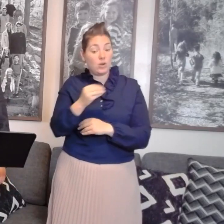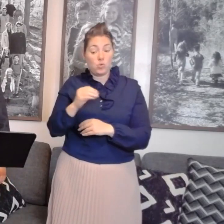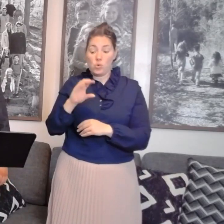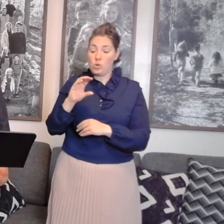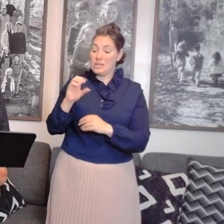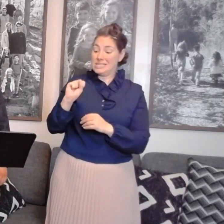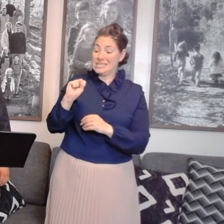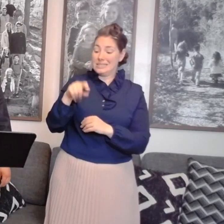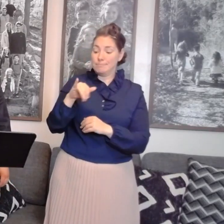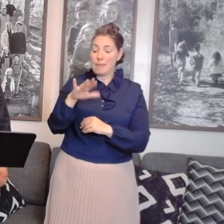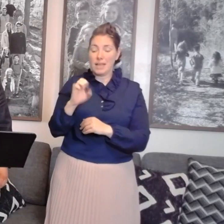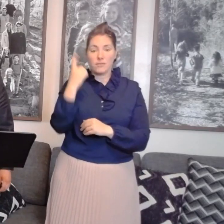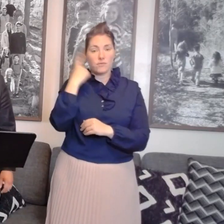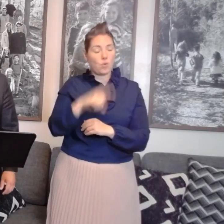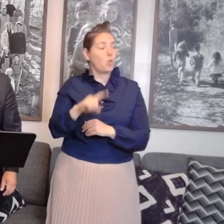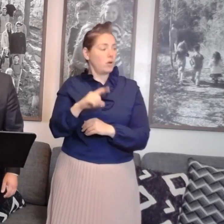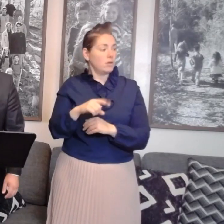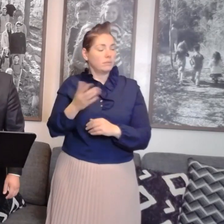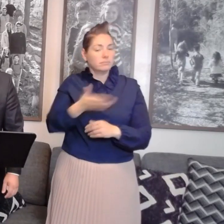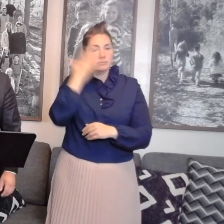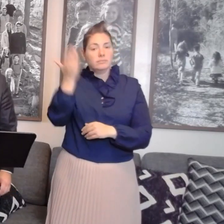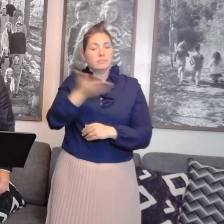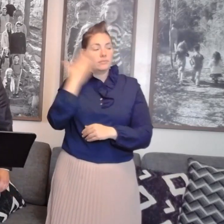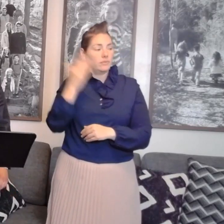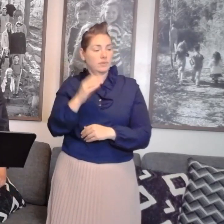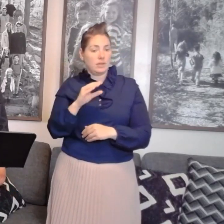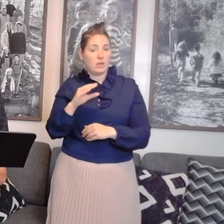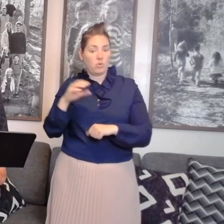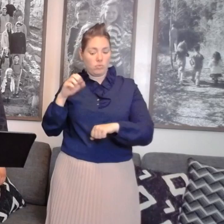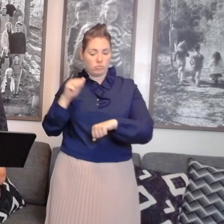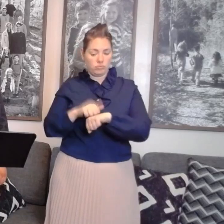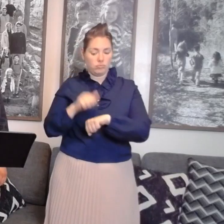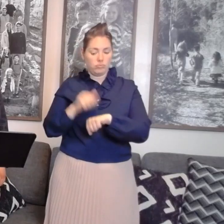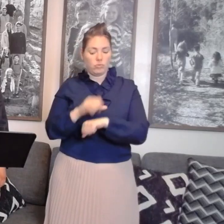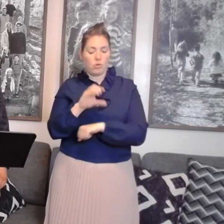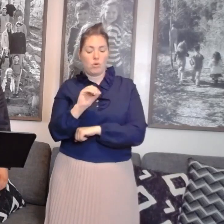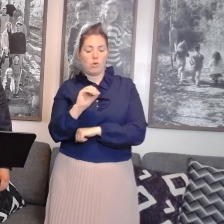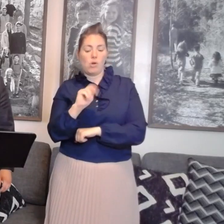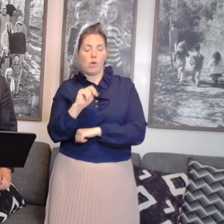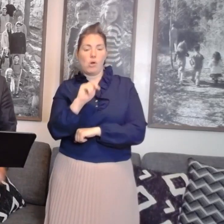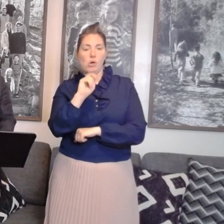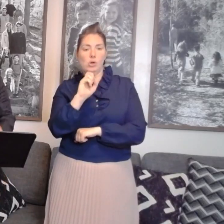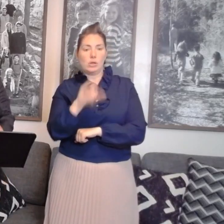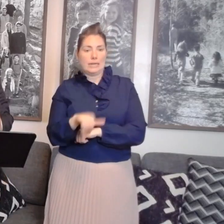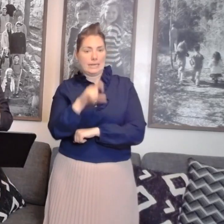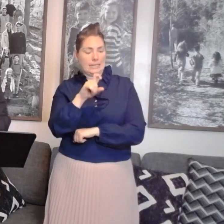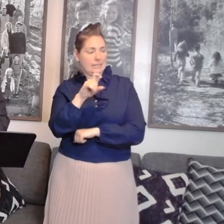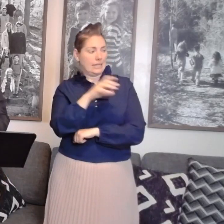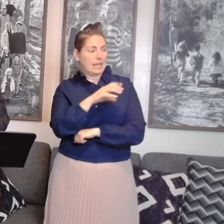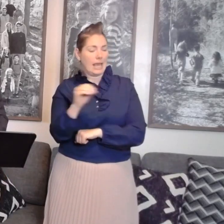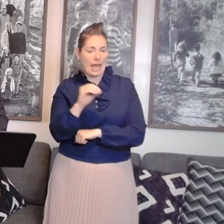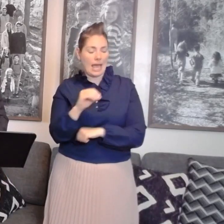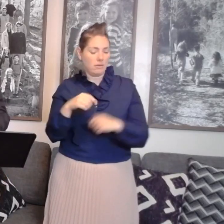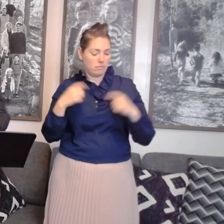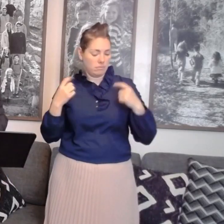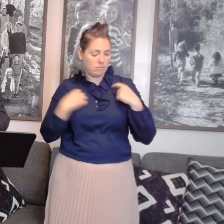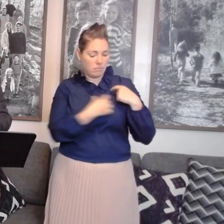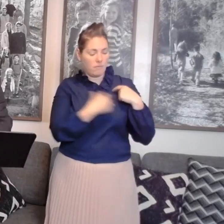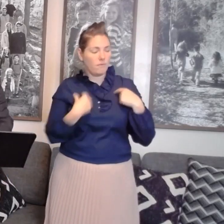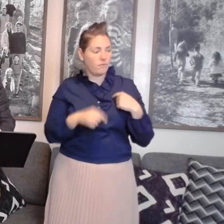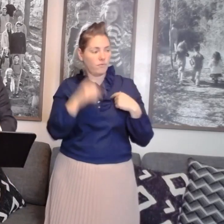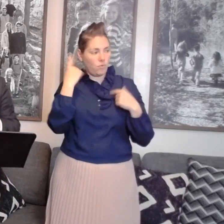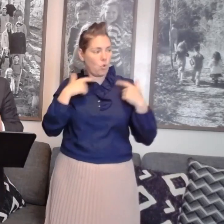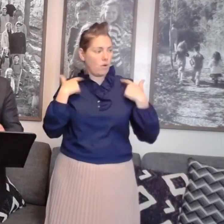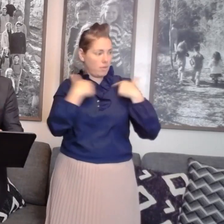onyx stones and stones to be set in the ephod and in the breastplate, and let them make